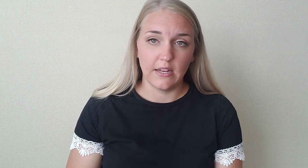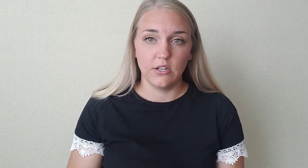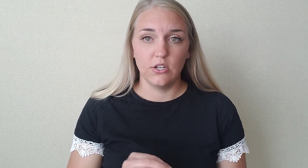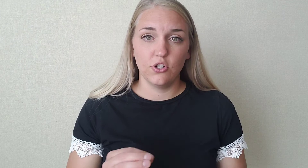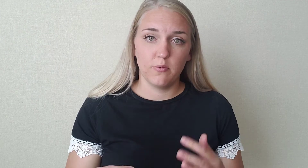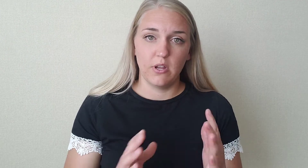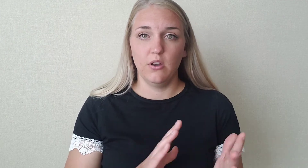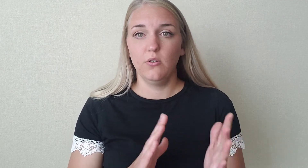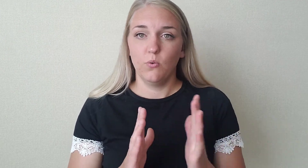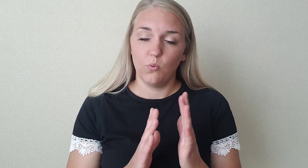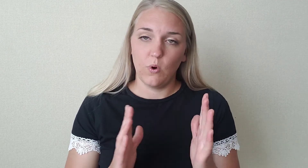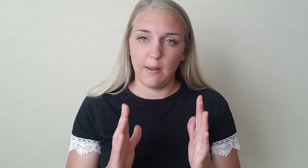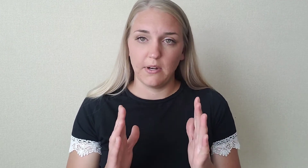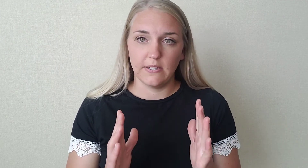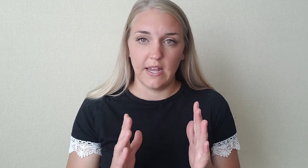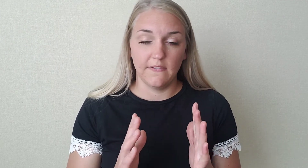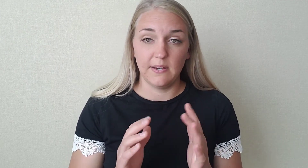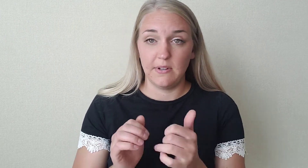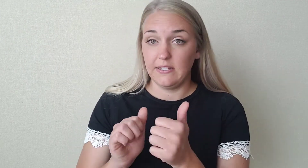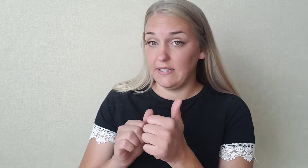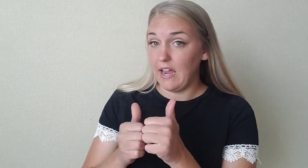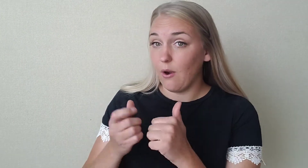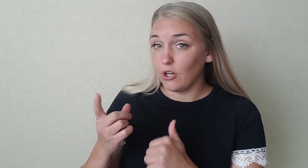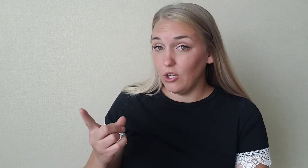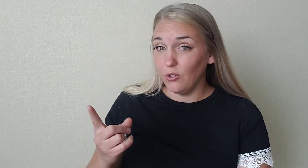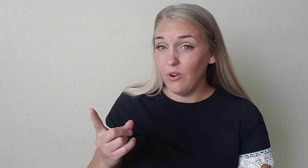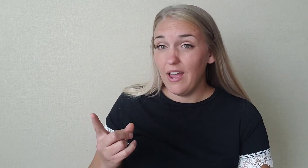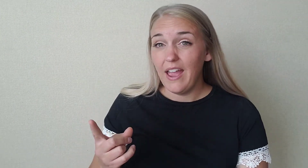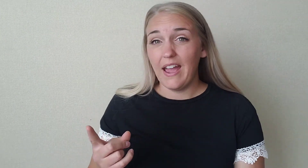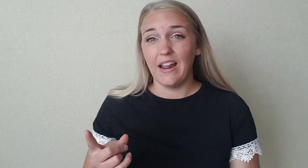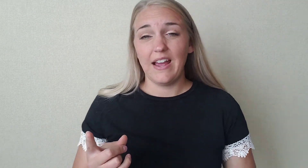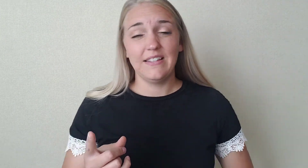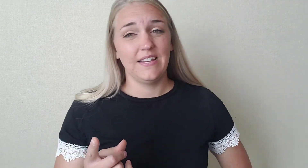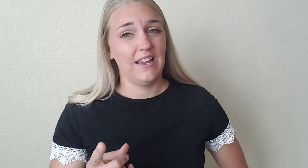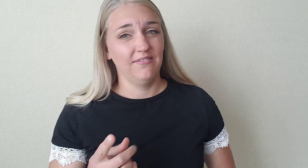can determine what I'm gonna say. If somebody says, how are you? And I say,